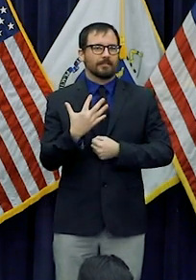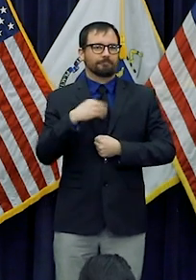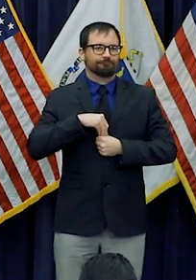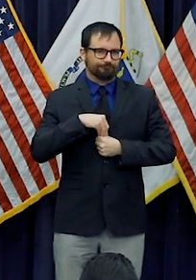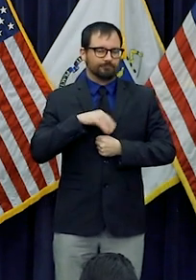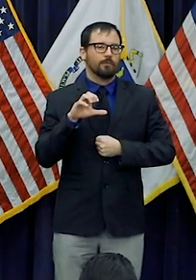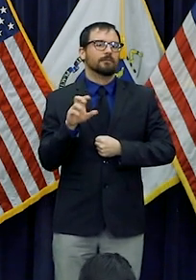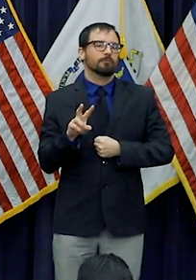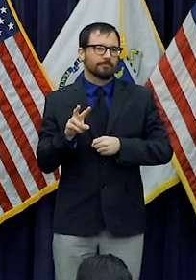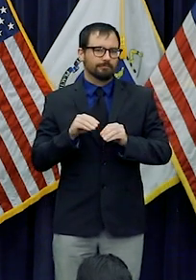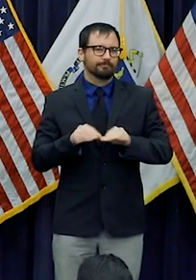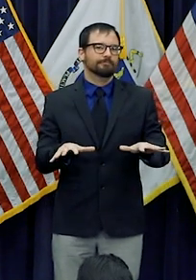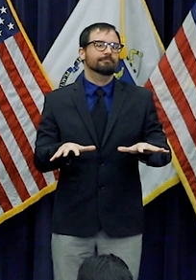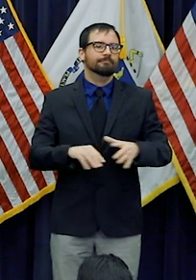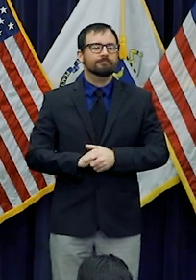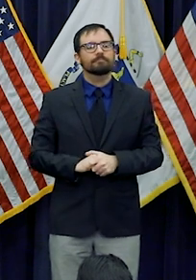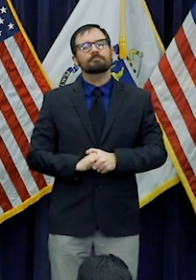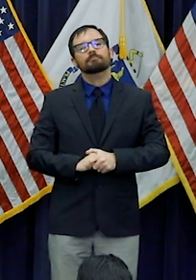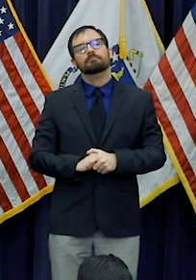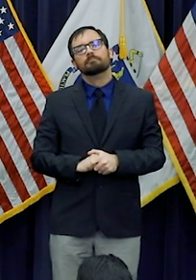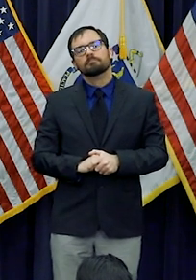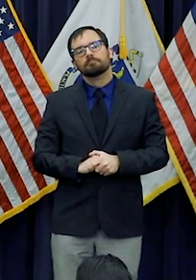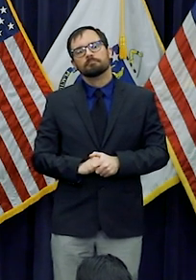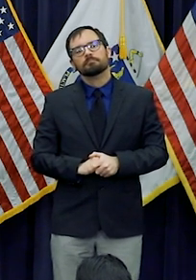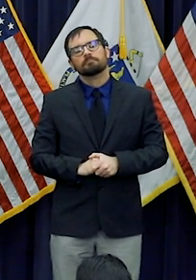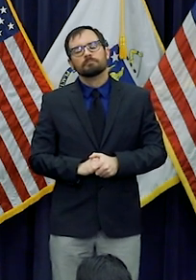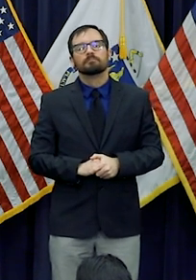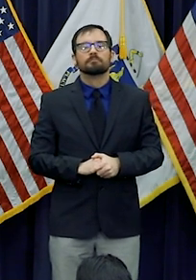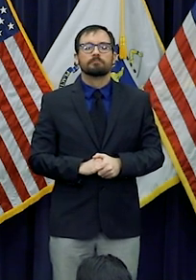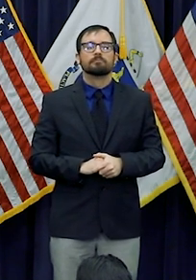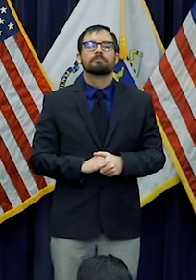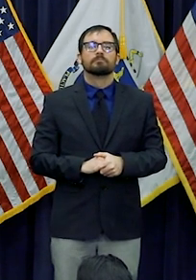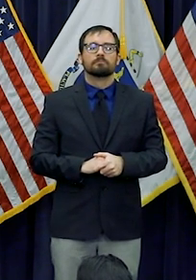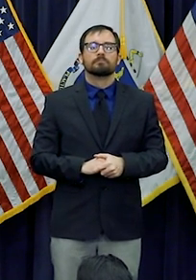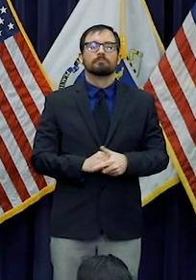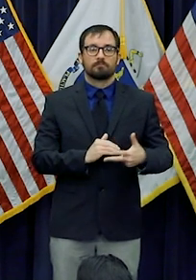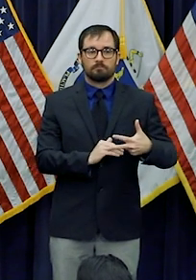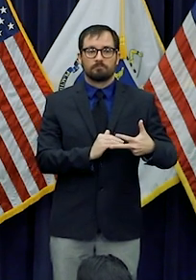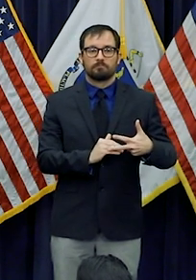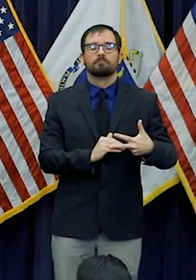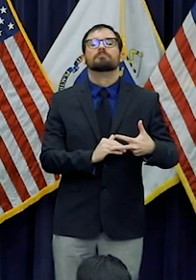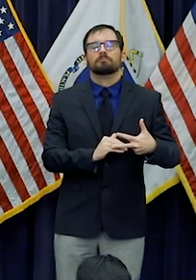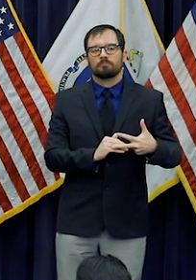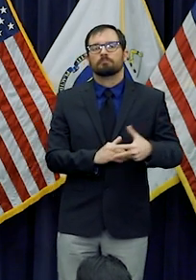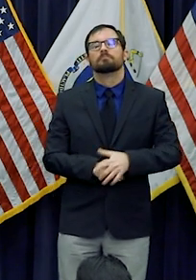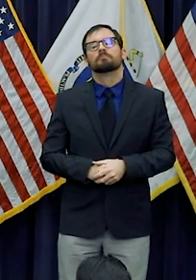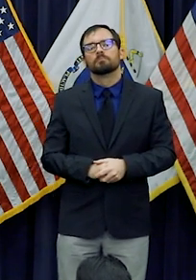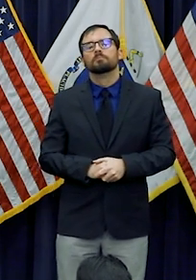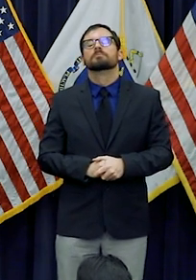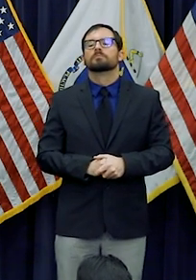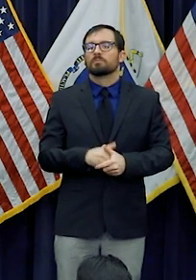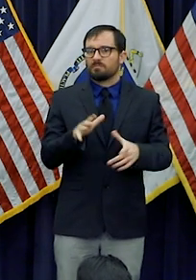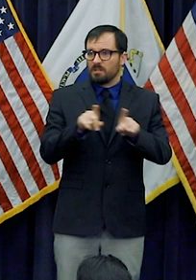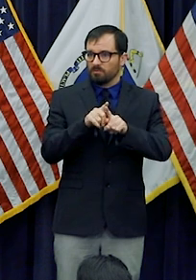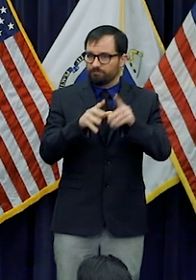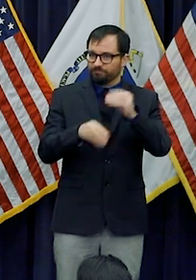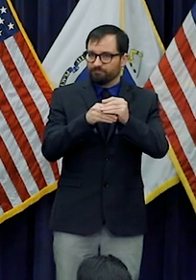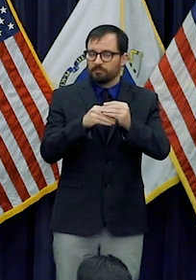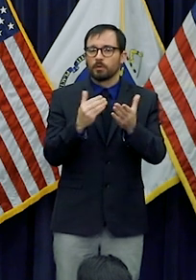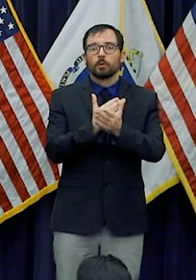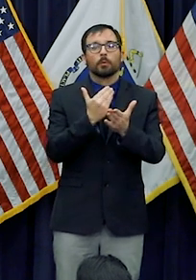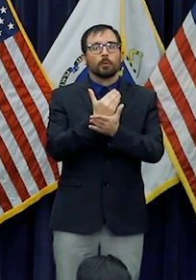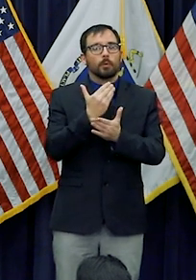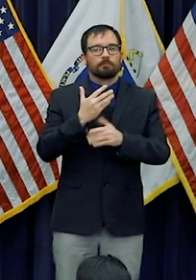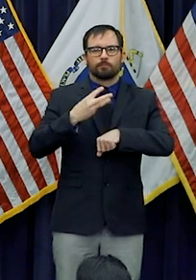for COVID-19. As we speak, the Waltham AFC urgent care location has cars with pre-screened